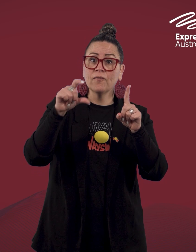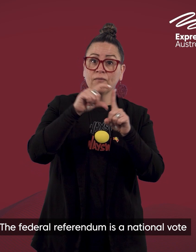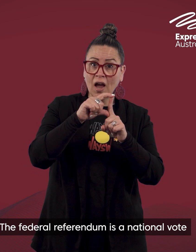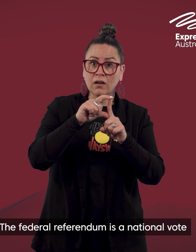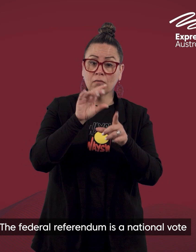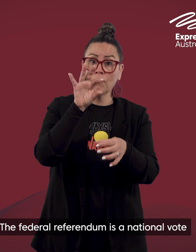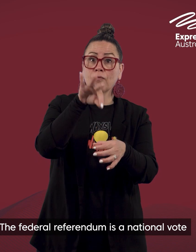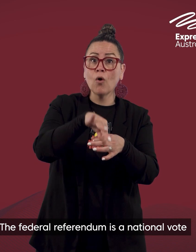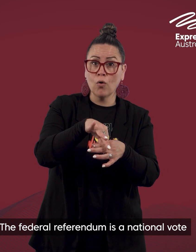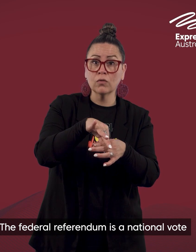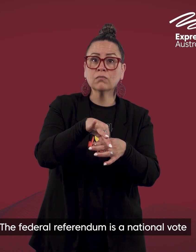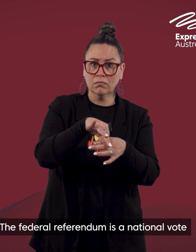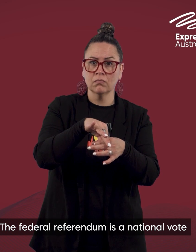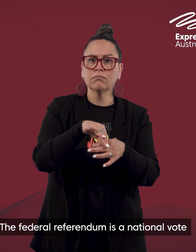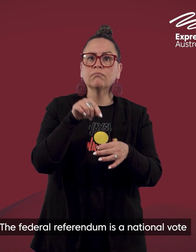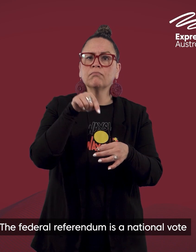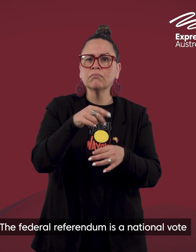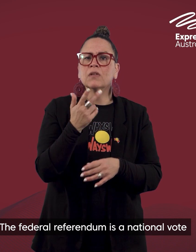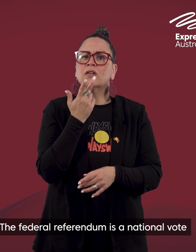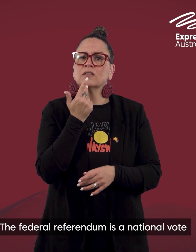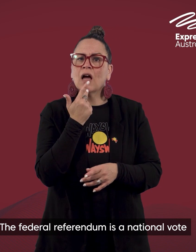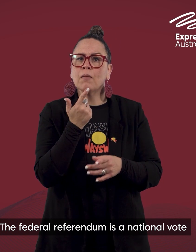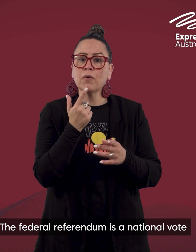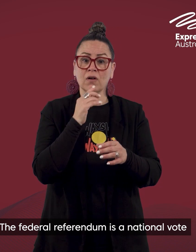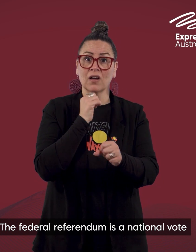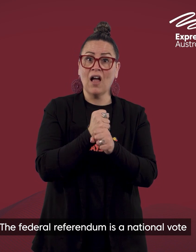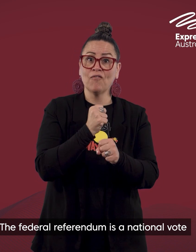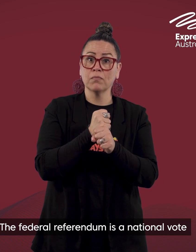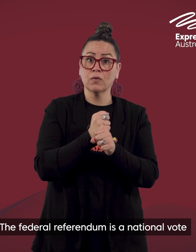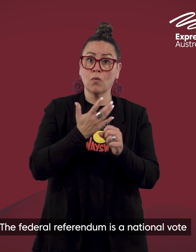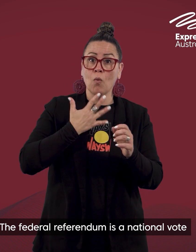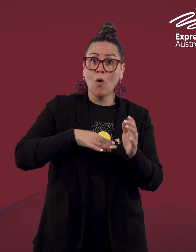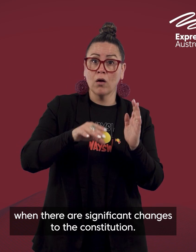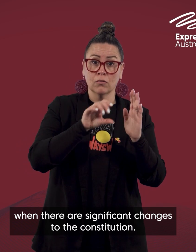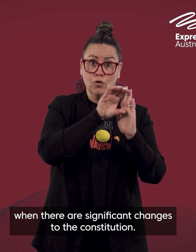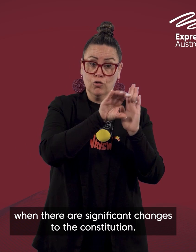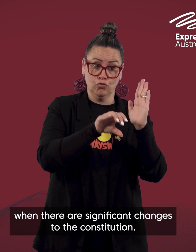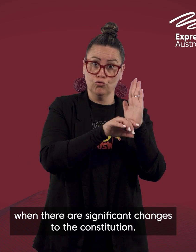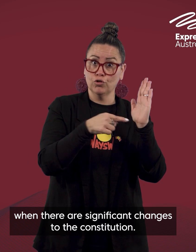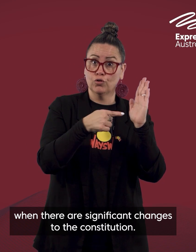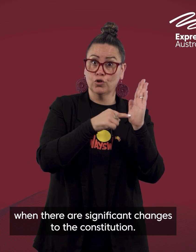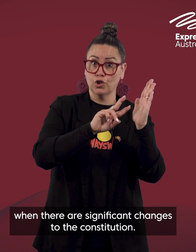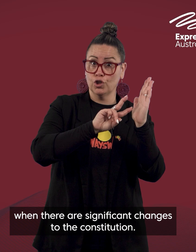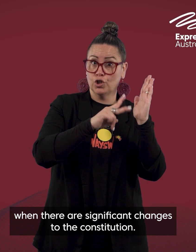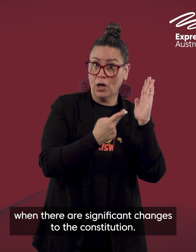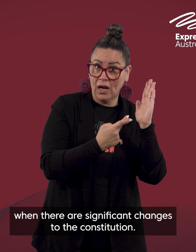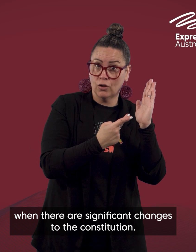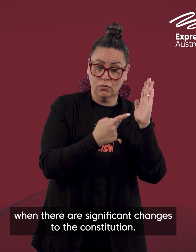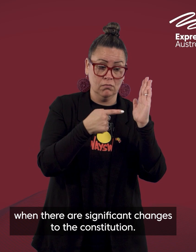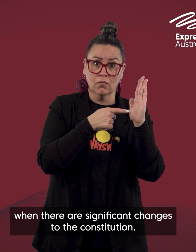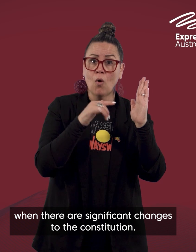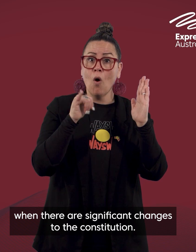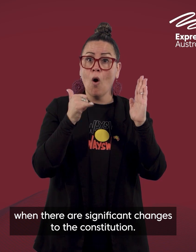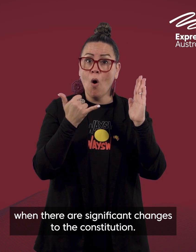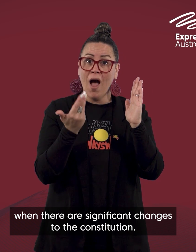A federal referendum is a national vote when there are significant changes to the